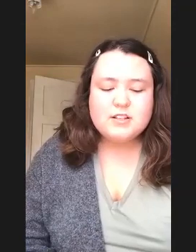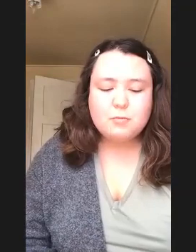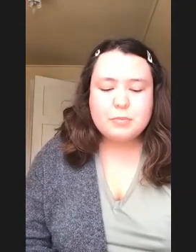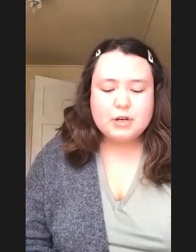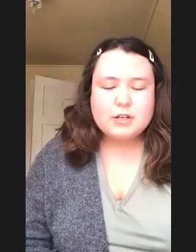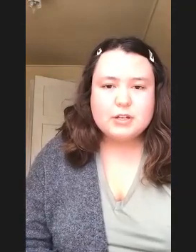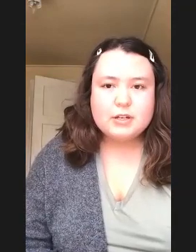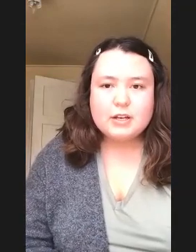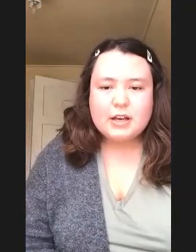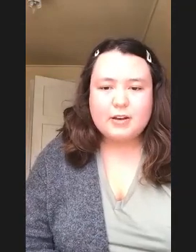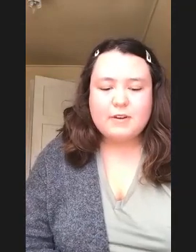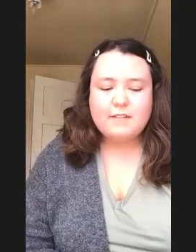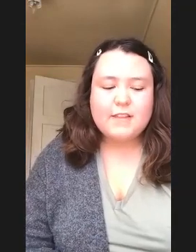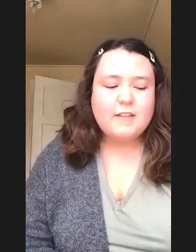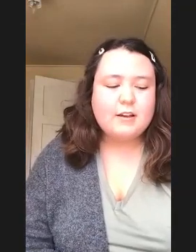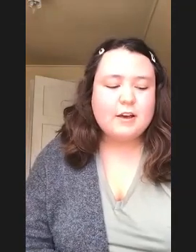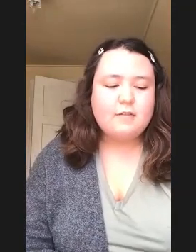the book. I find that like one of